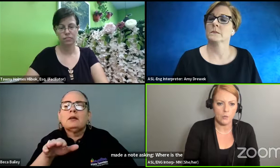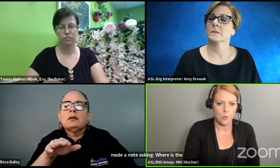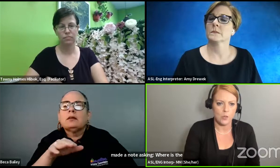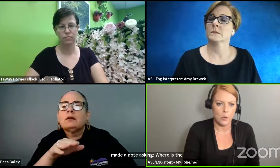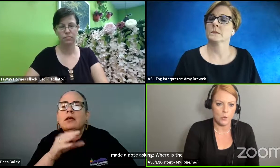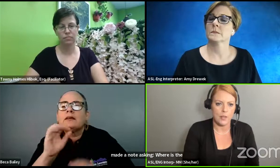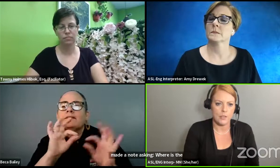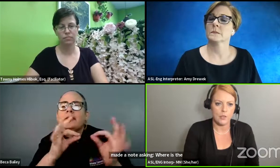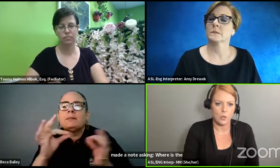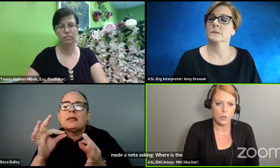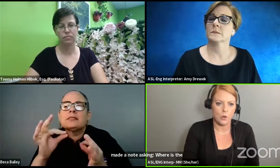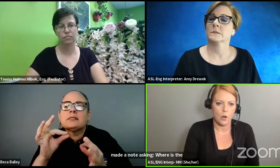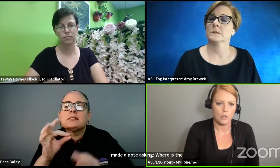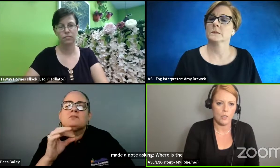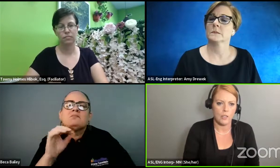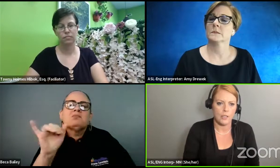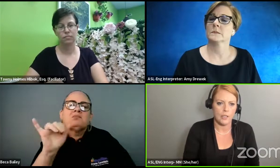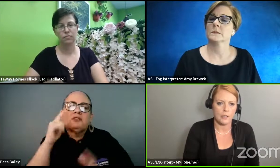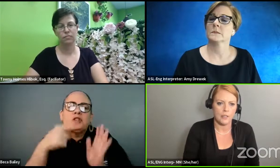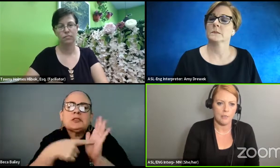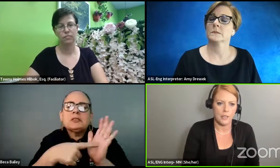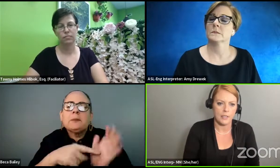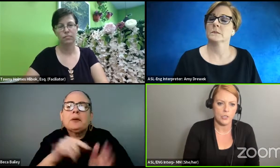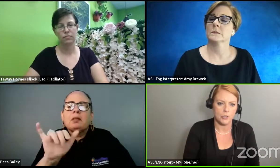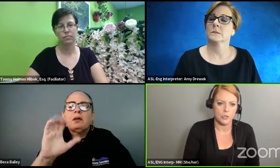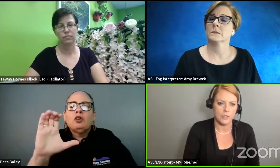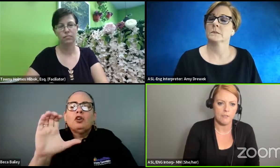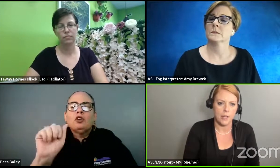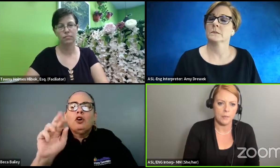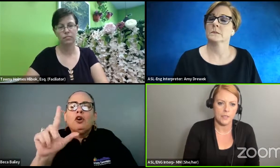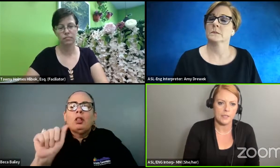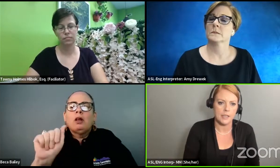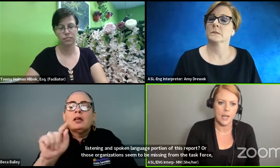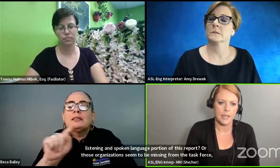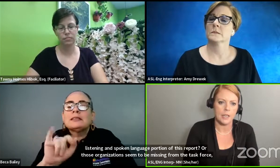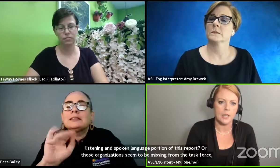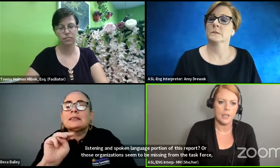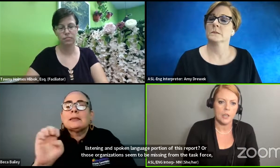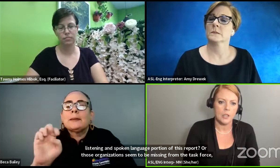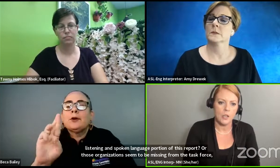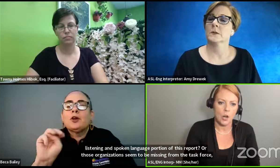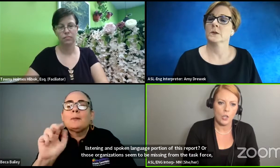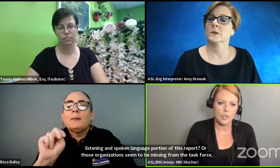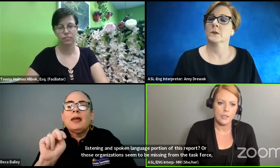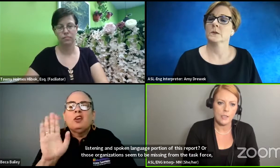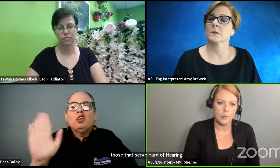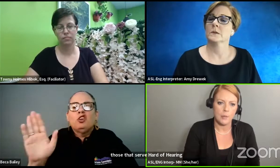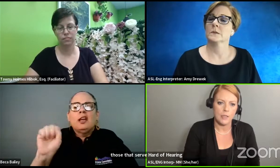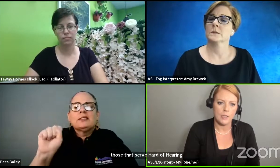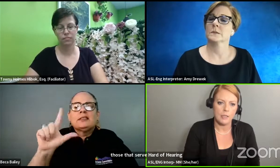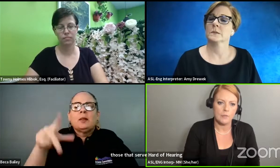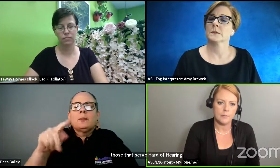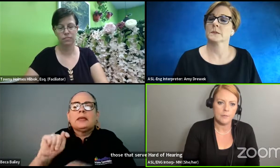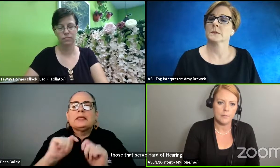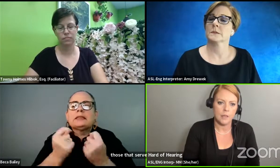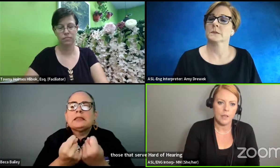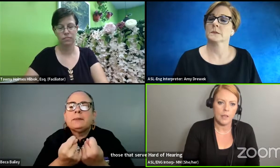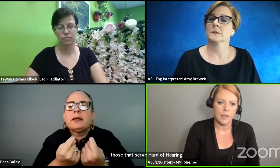the task force, those that serve hard of hearing and deafblind children and families, like Carla